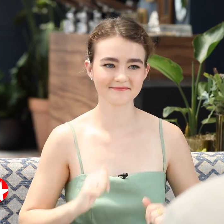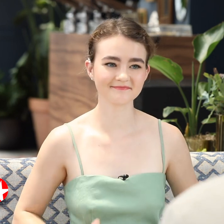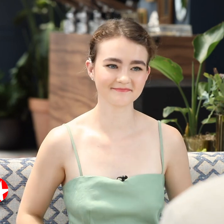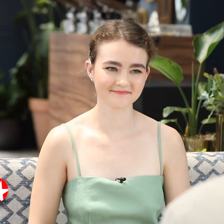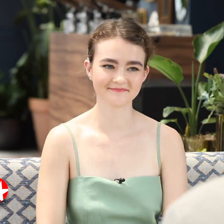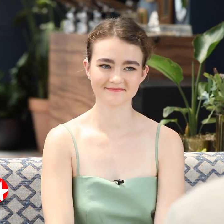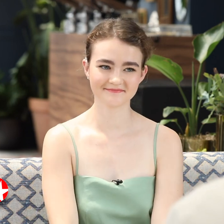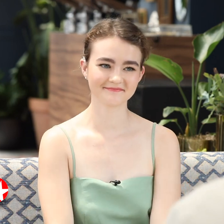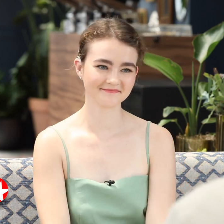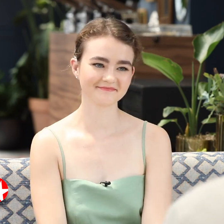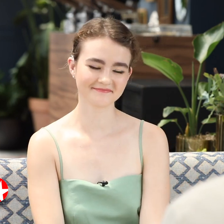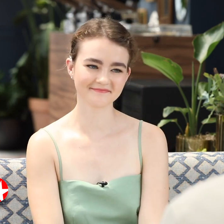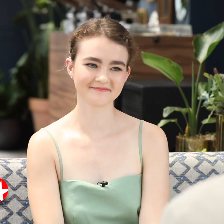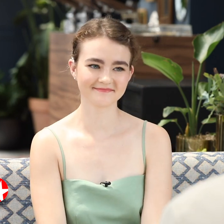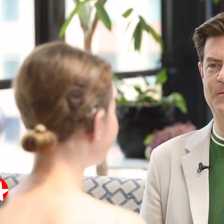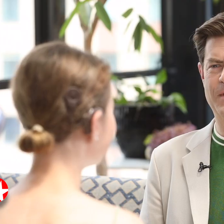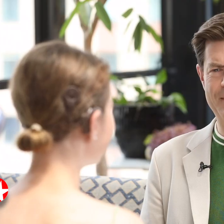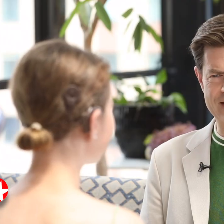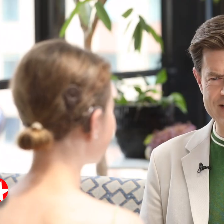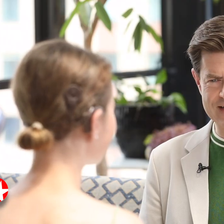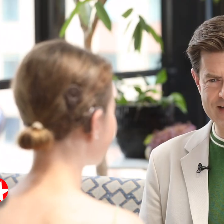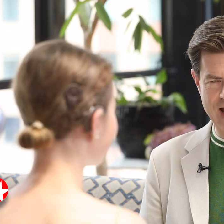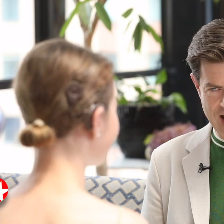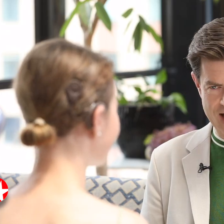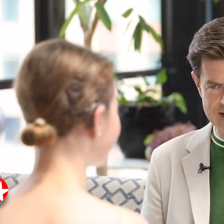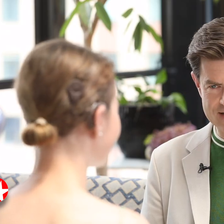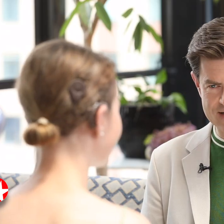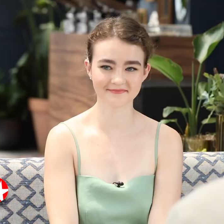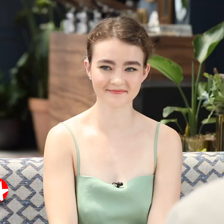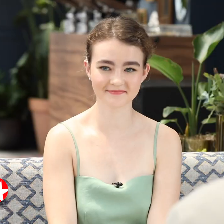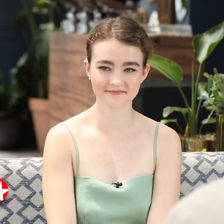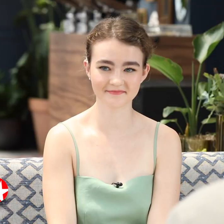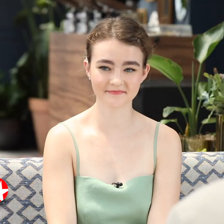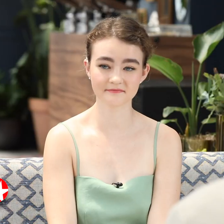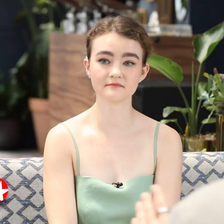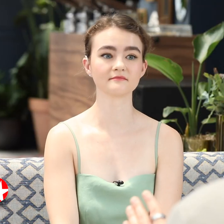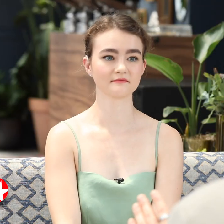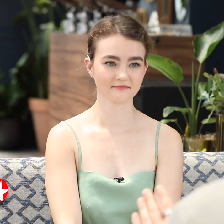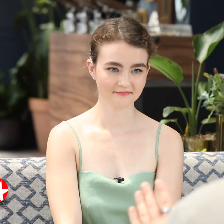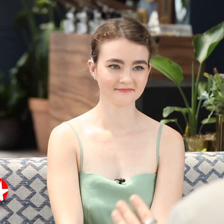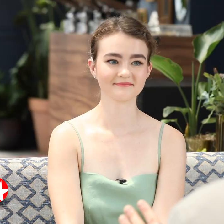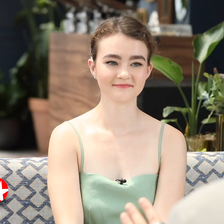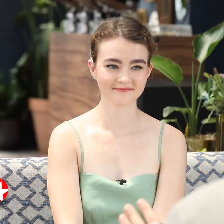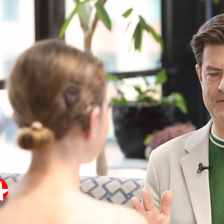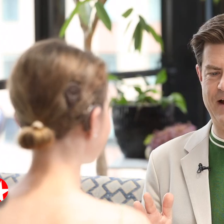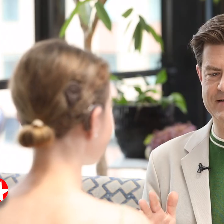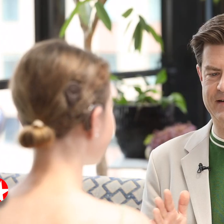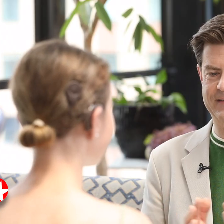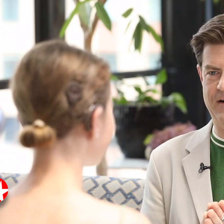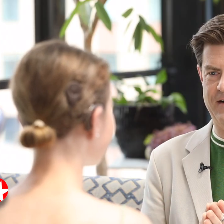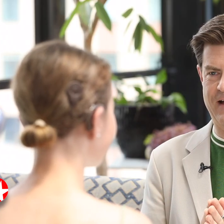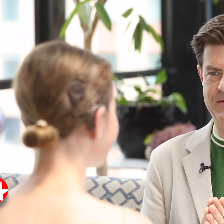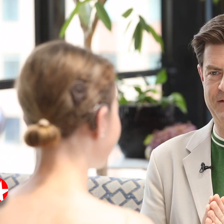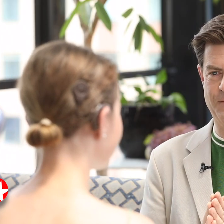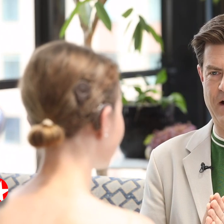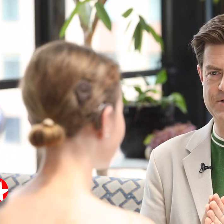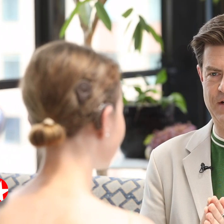That's why I said yes to this. What about this cast? I mean, you're a fantastic rising star, and I've been watching